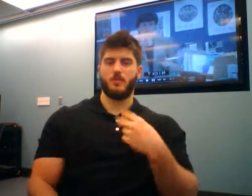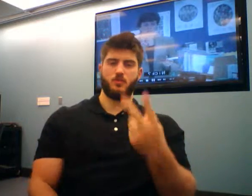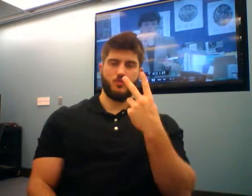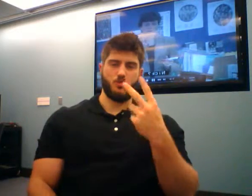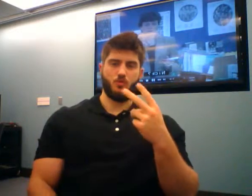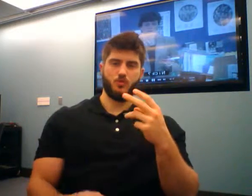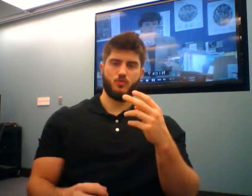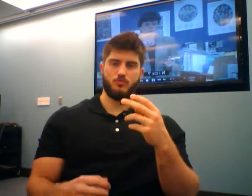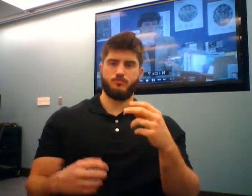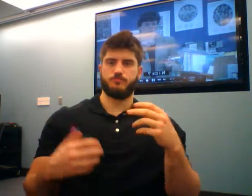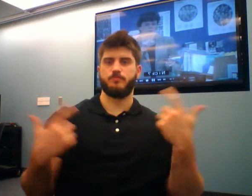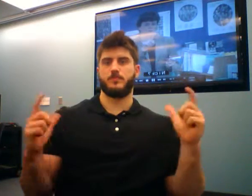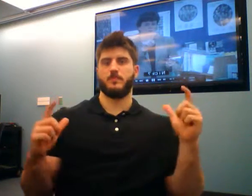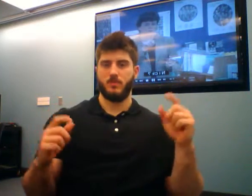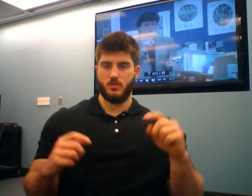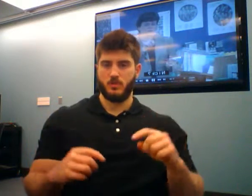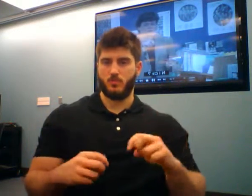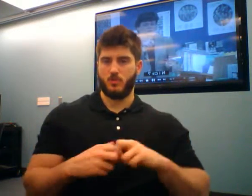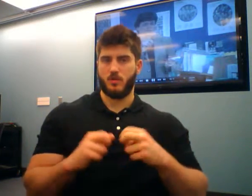Okay,